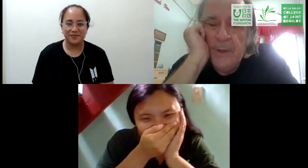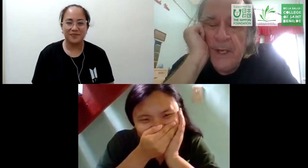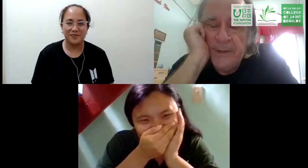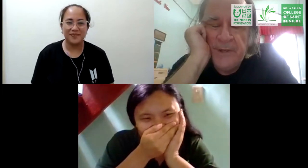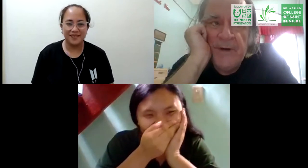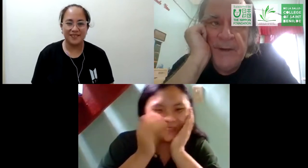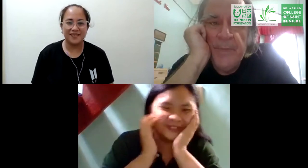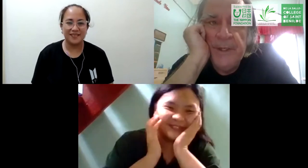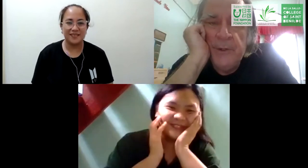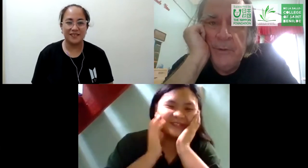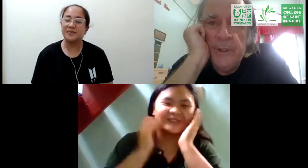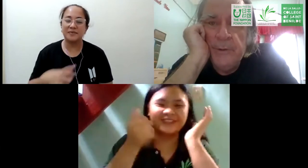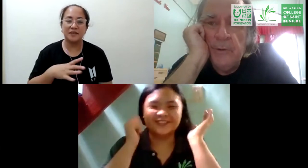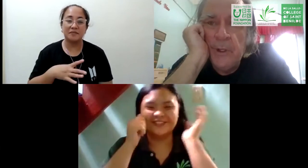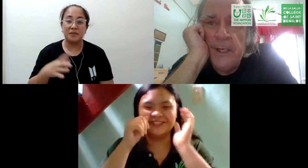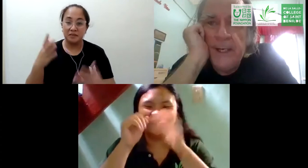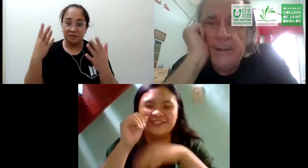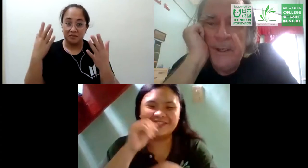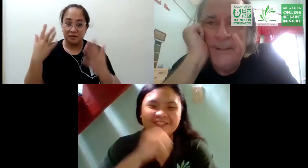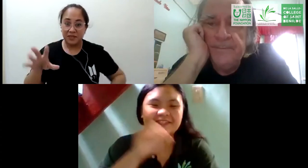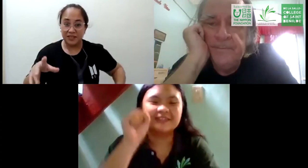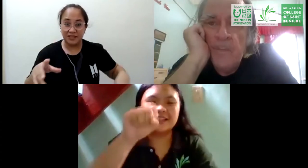that's fine. But did you look at